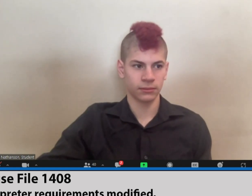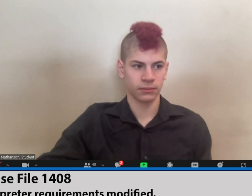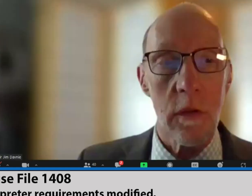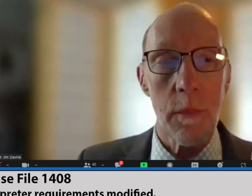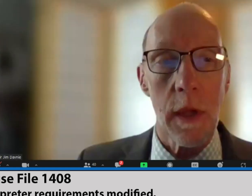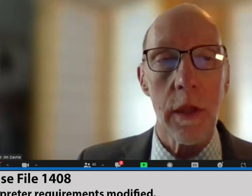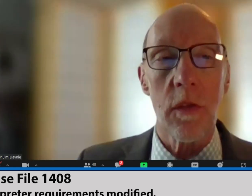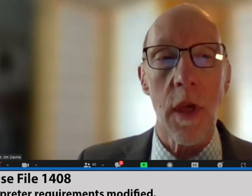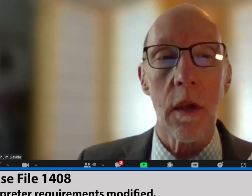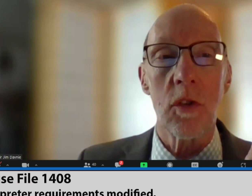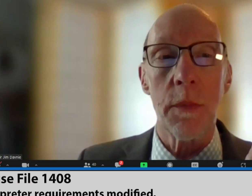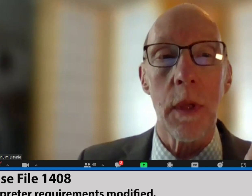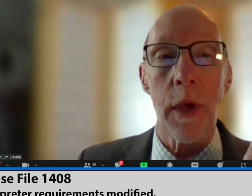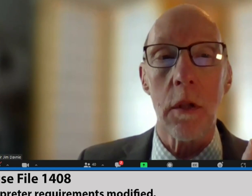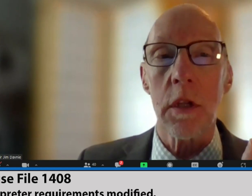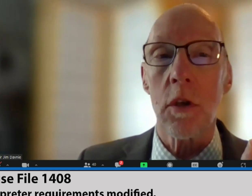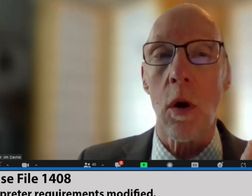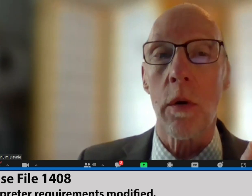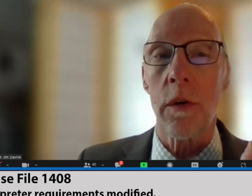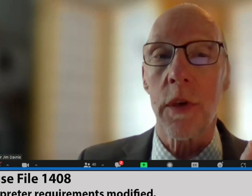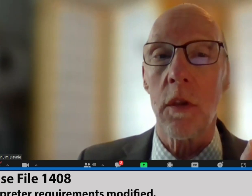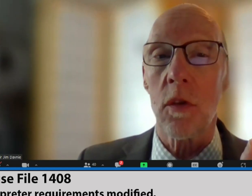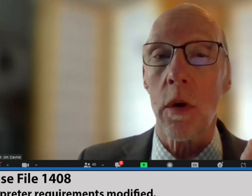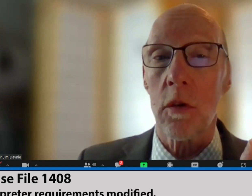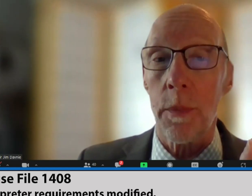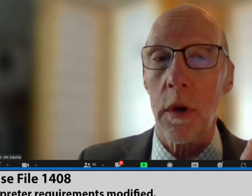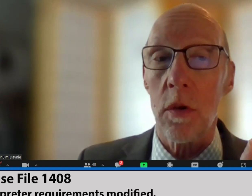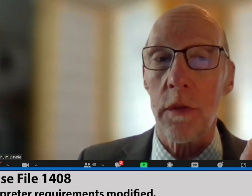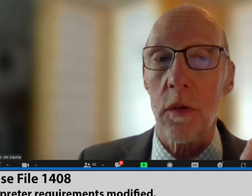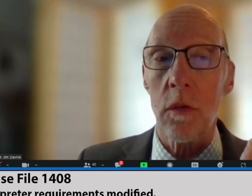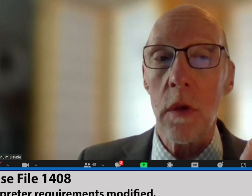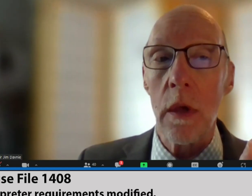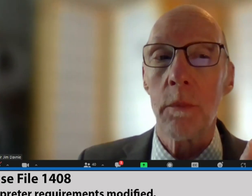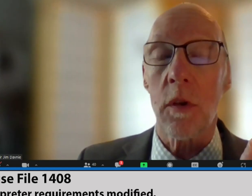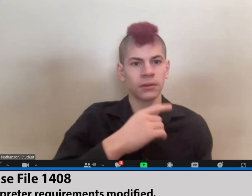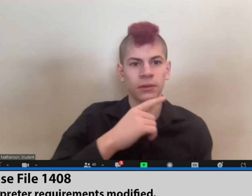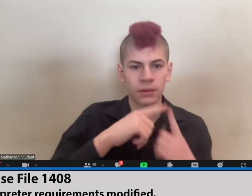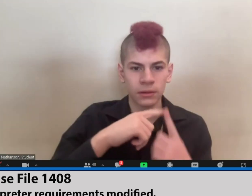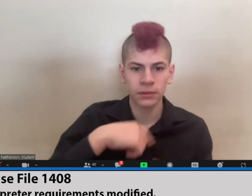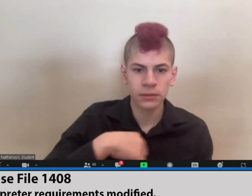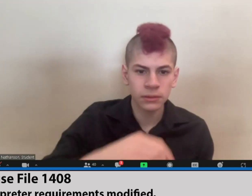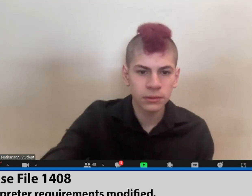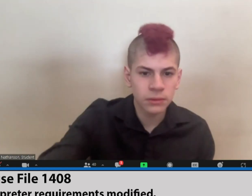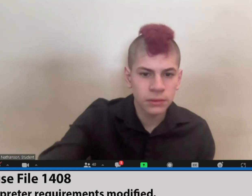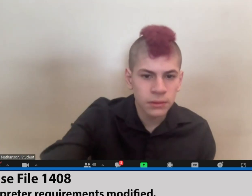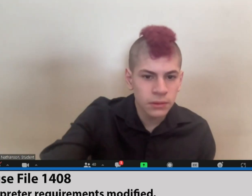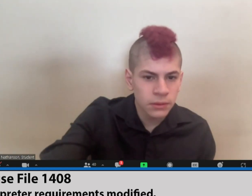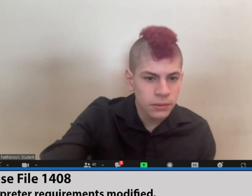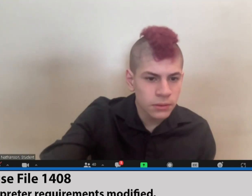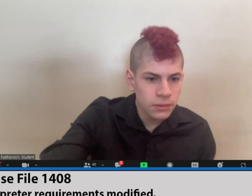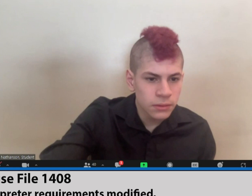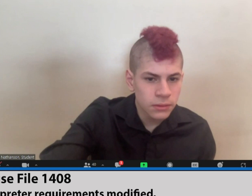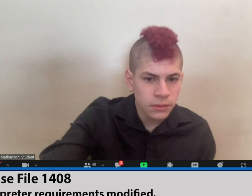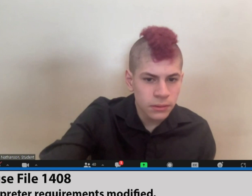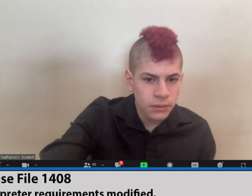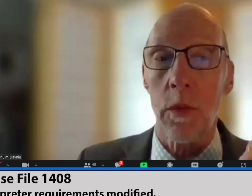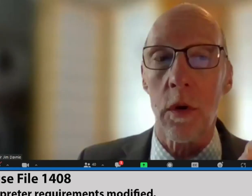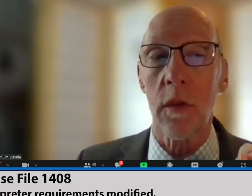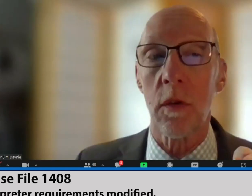Next on my list then is Jimmy Belden, co-owner of Keystone Interpreting Services. Mr. Belden, welcome to the committee. Please state your name for the record and proceed with your